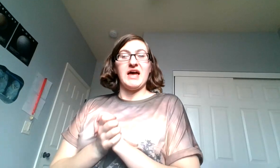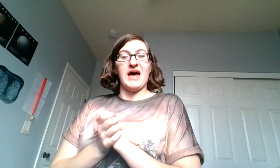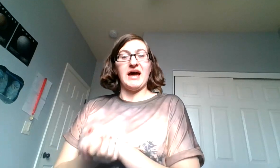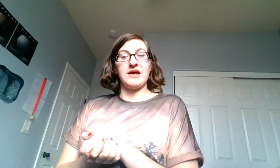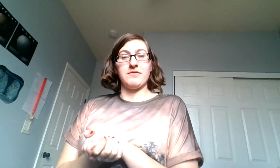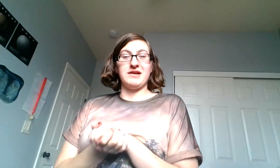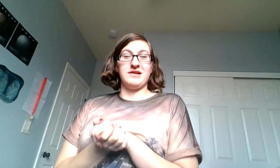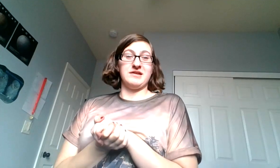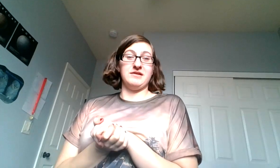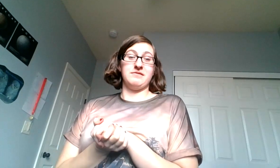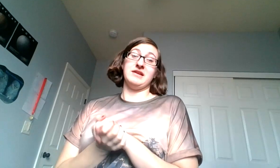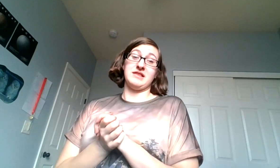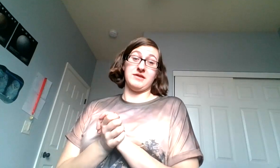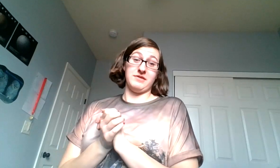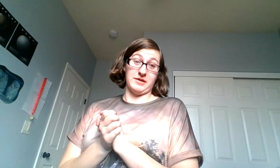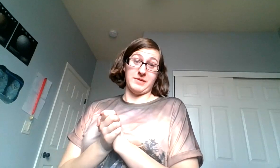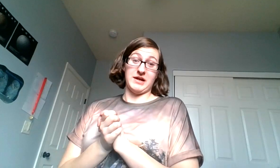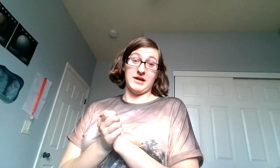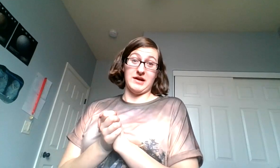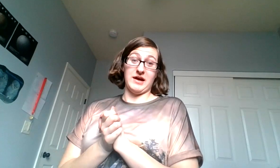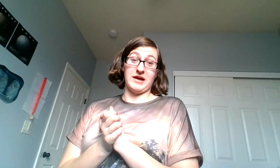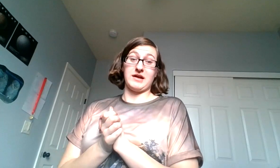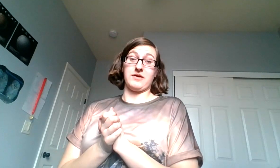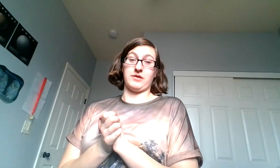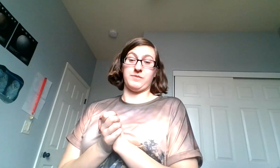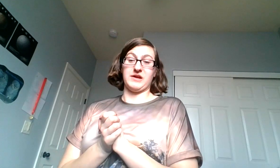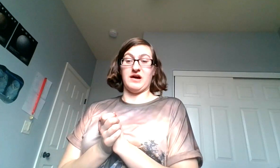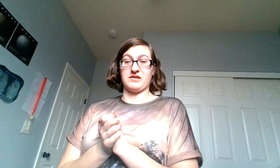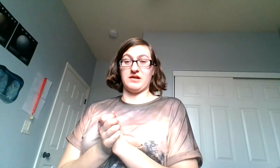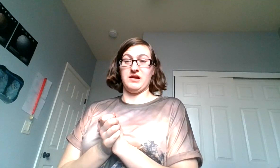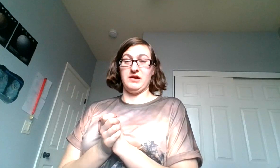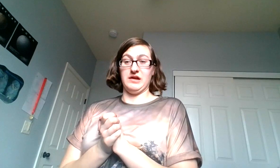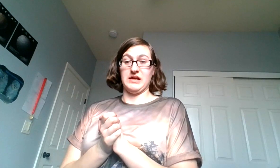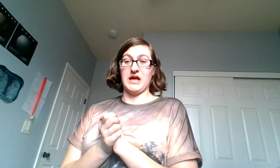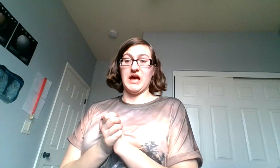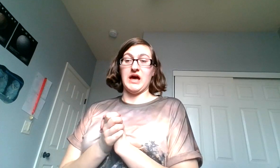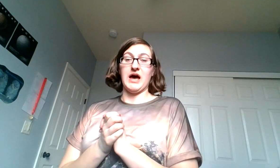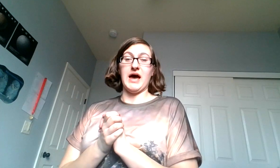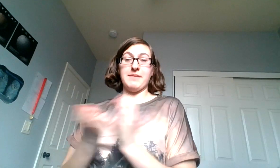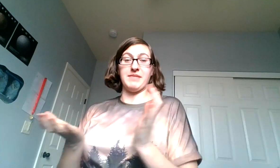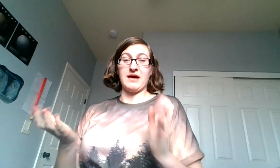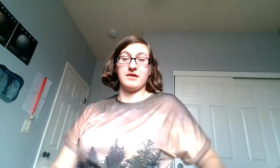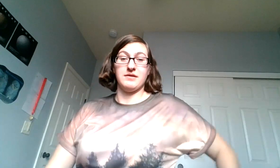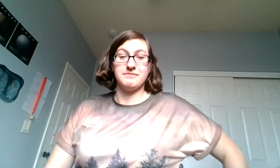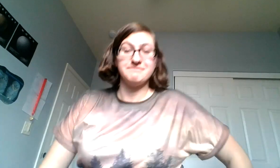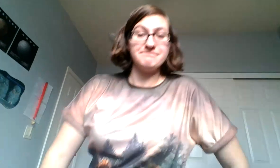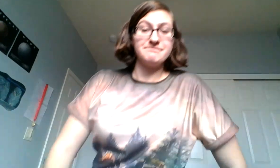Hi, Emlyn. This is Lizzie Bunny 99, aka Elizabeth Dawson. I'm back.